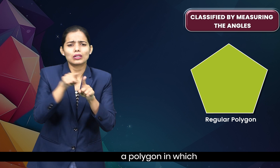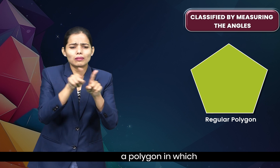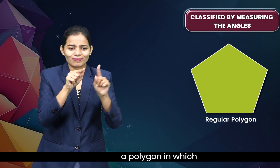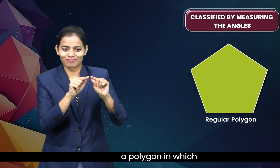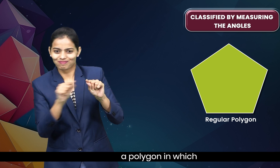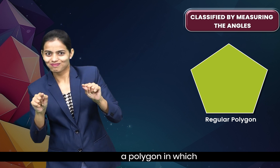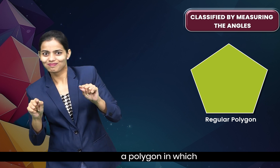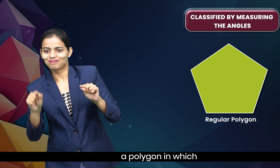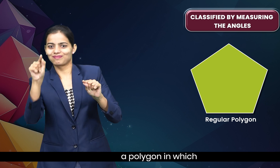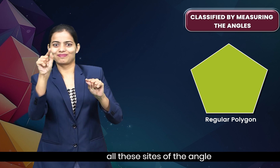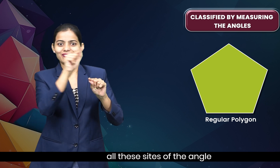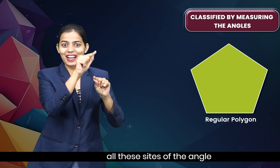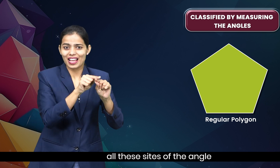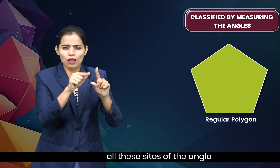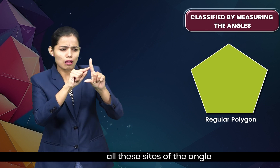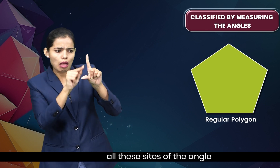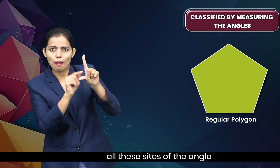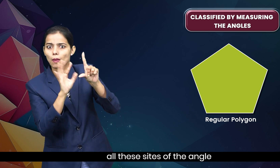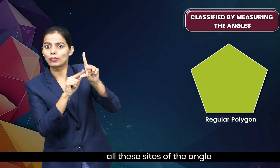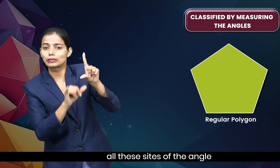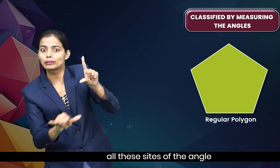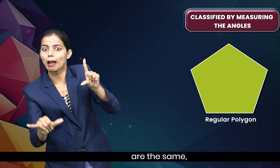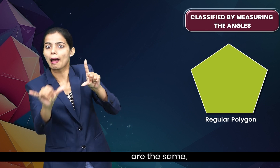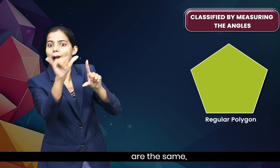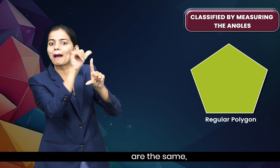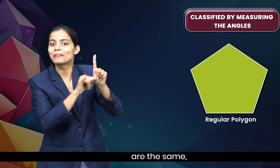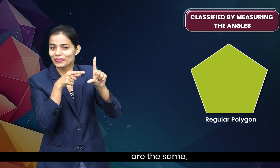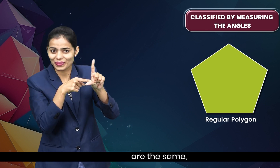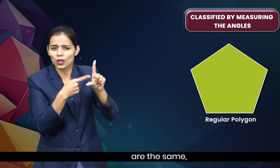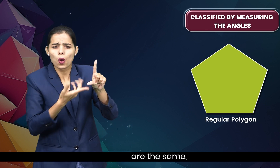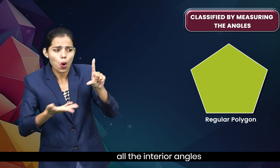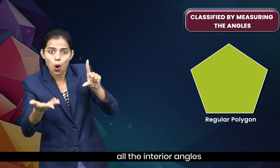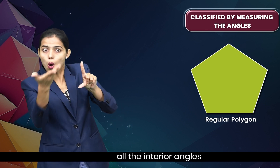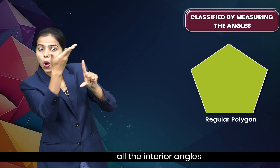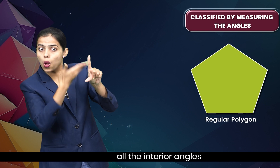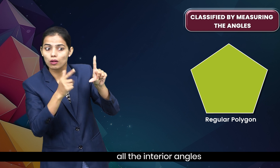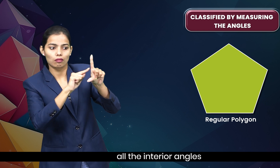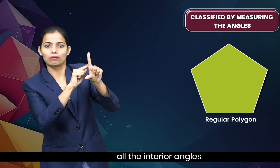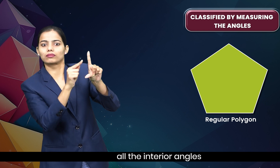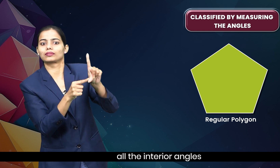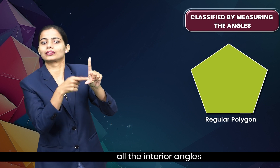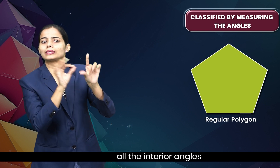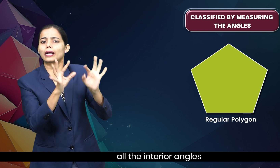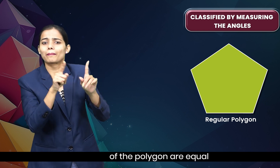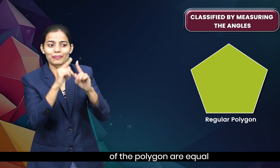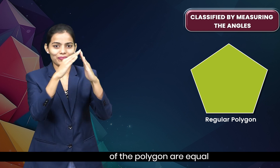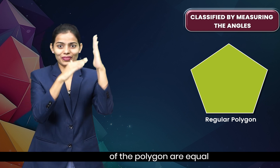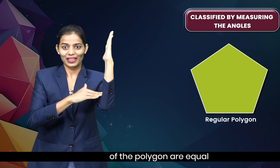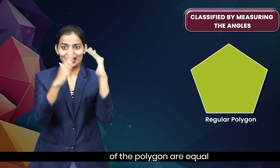A polygon in which all the sides of the angle are the same and all the interior angles of the polygon